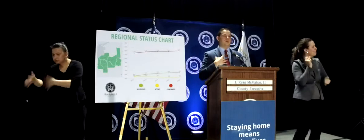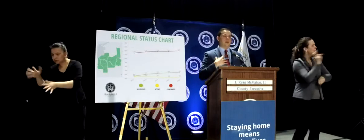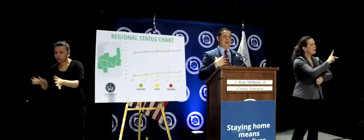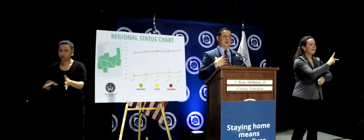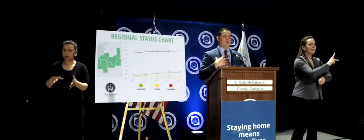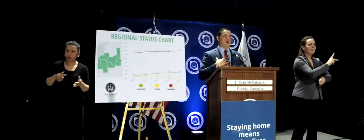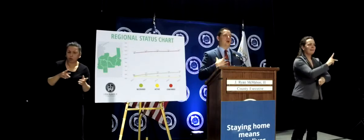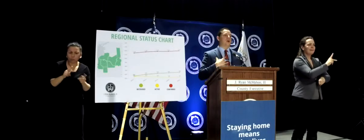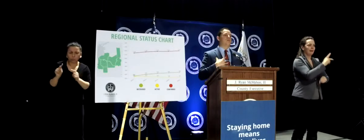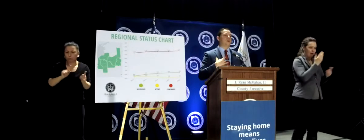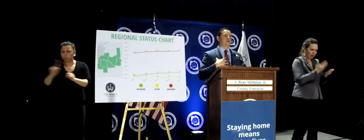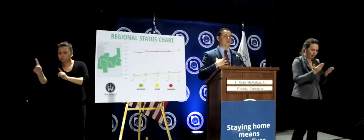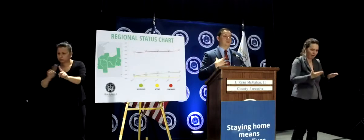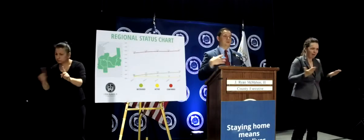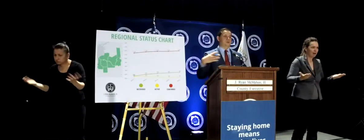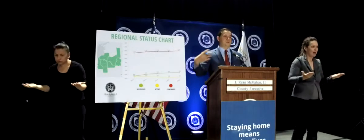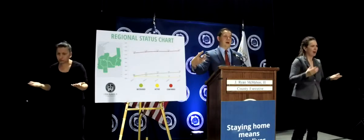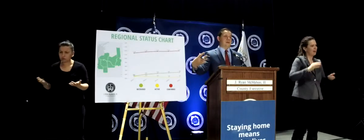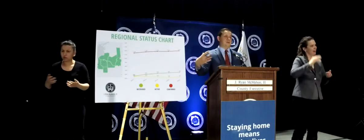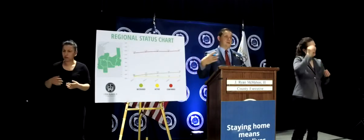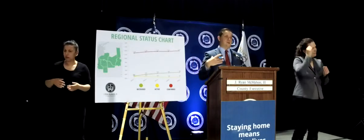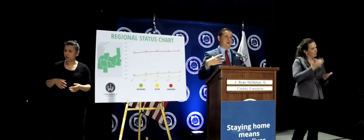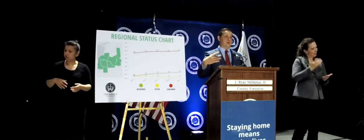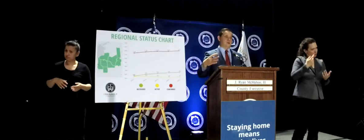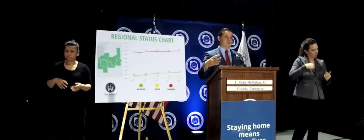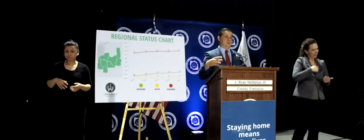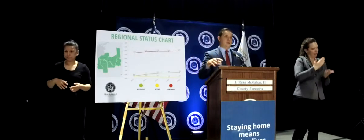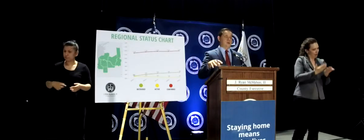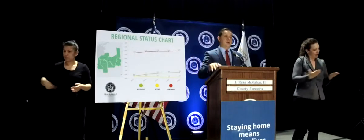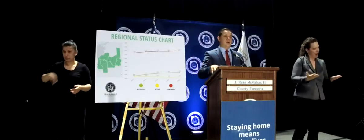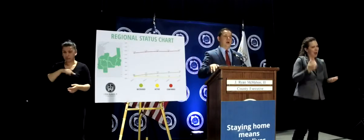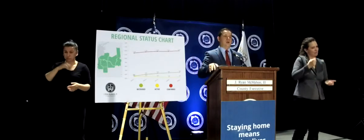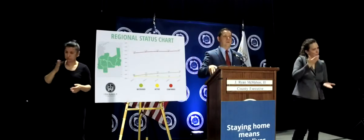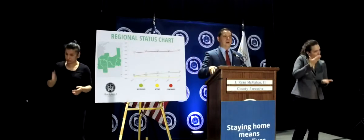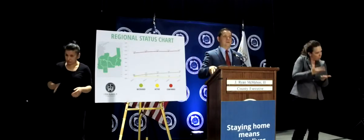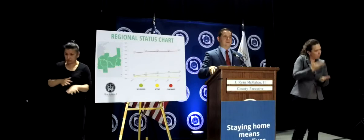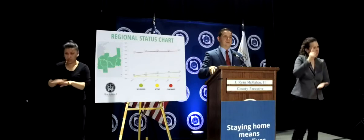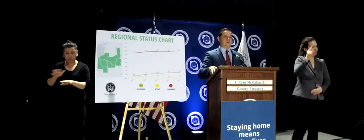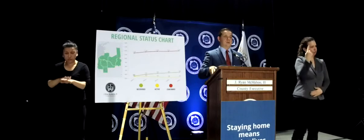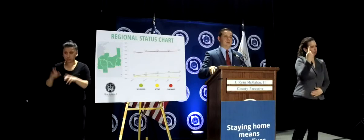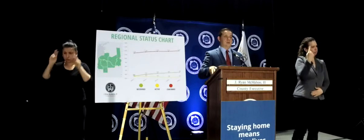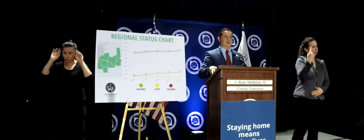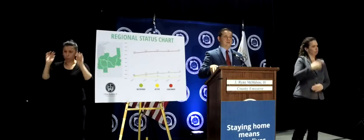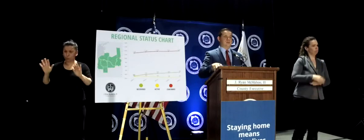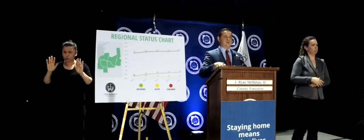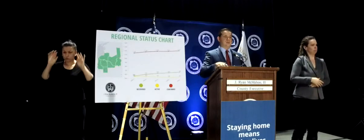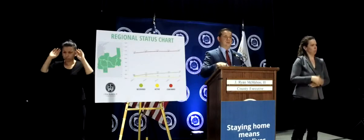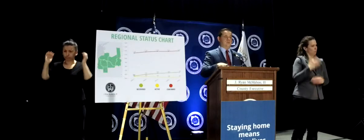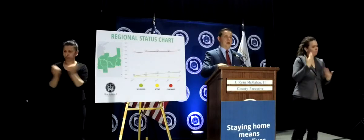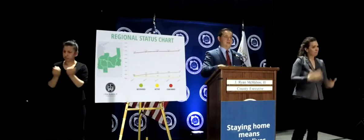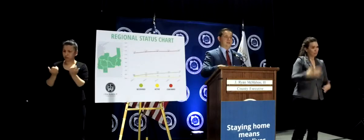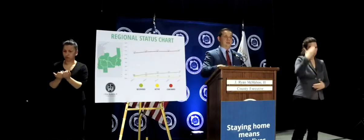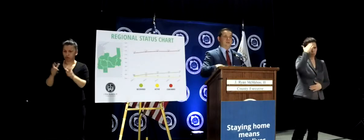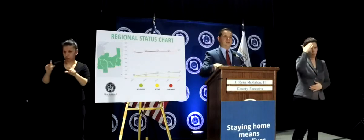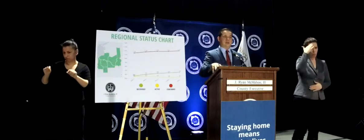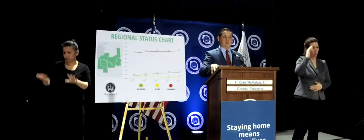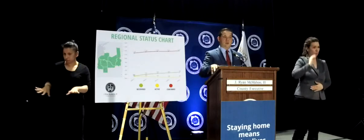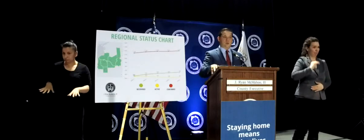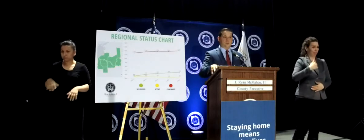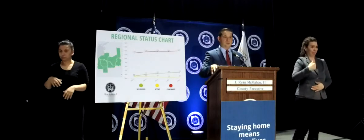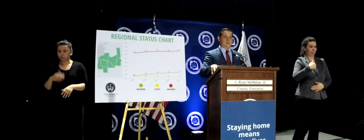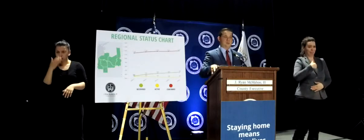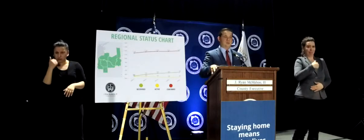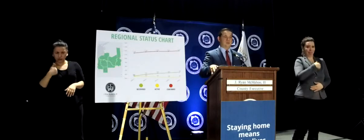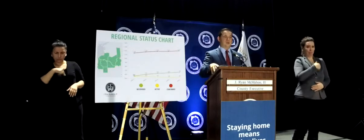know every day what our ability is to respond to this virus and our capacity. And that's my team, that's